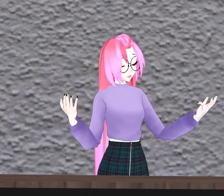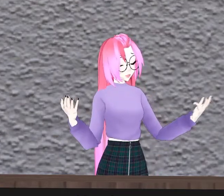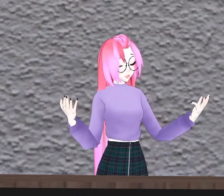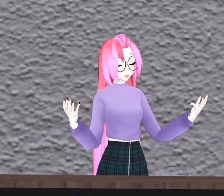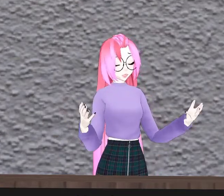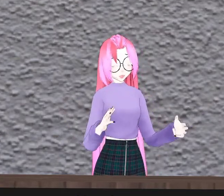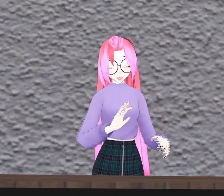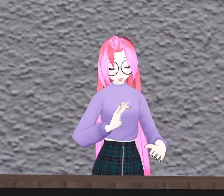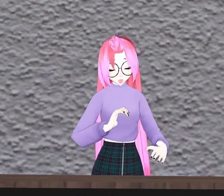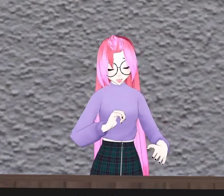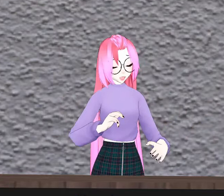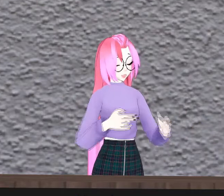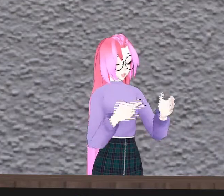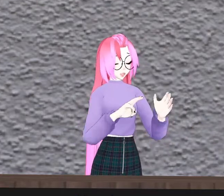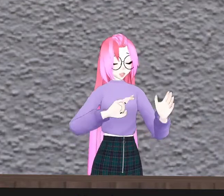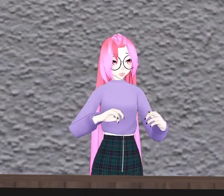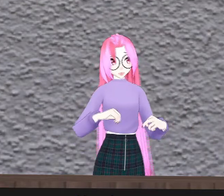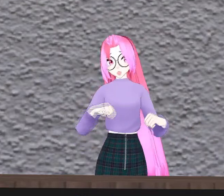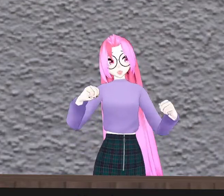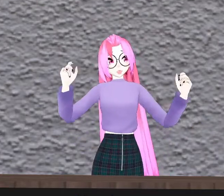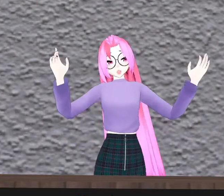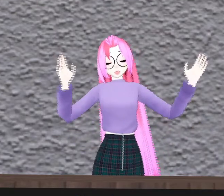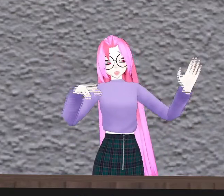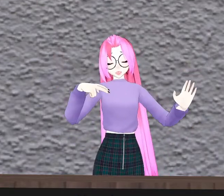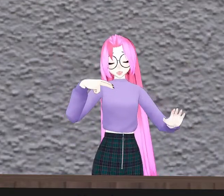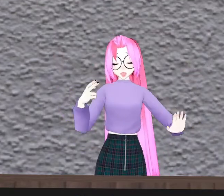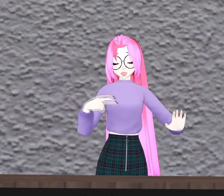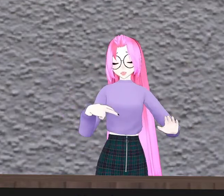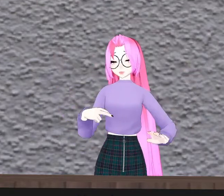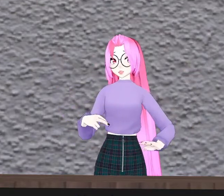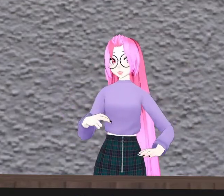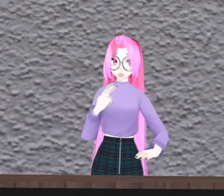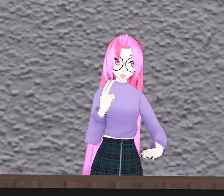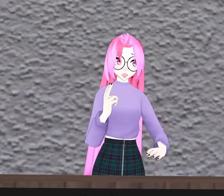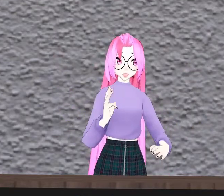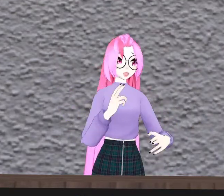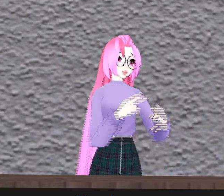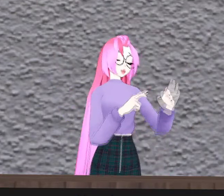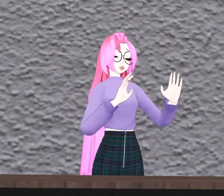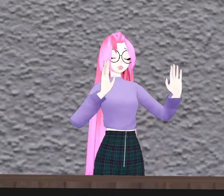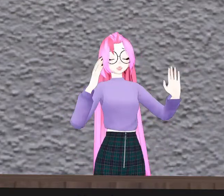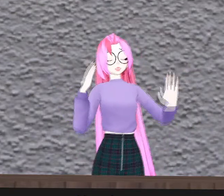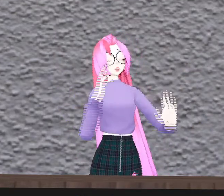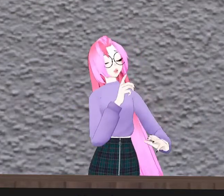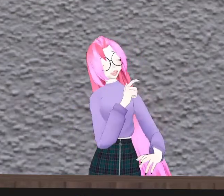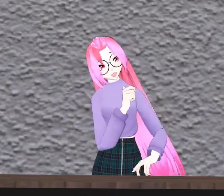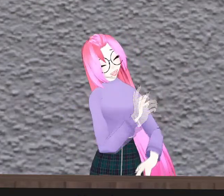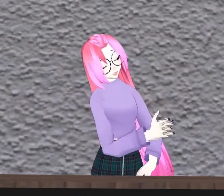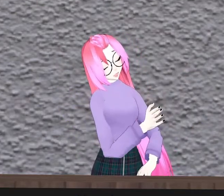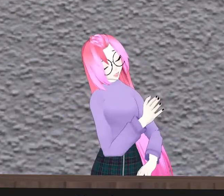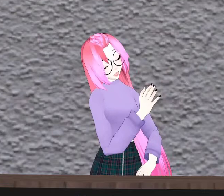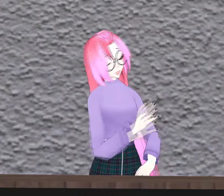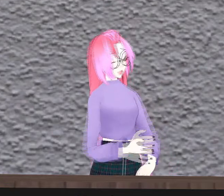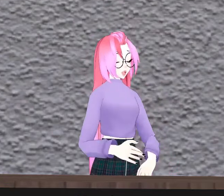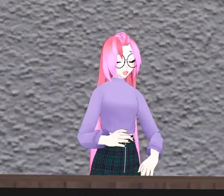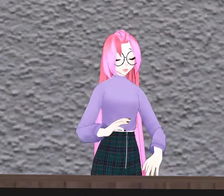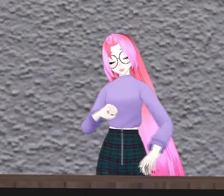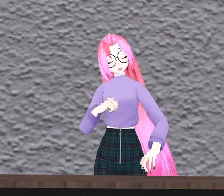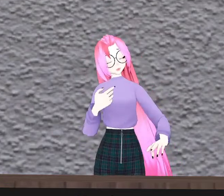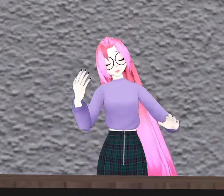What? That's so cool! It just means an explosive personality. You see that name sign, you know exactly who that person is. You're like,